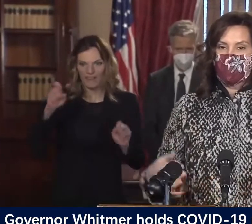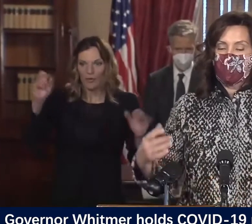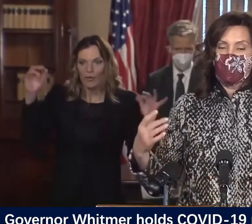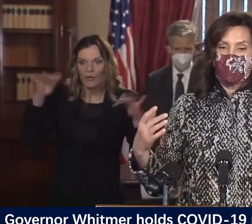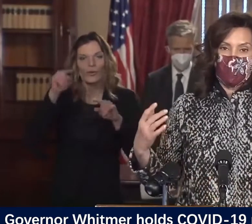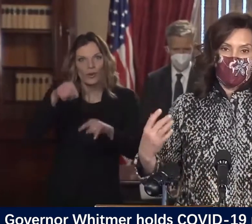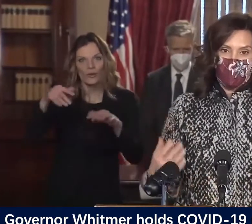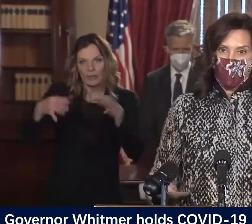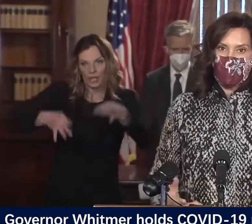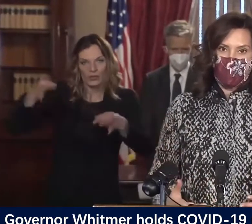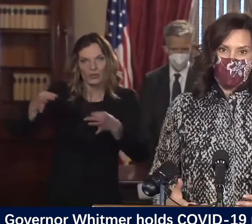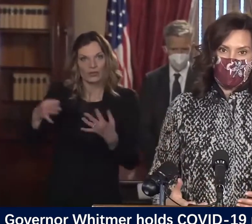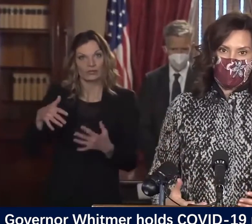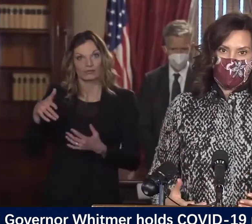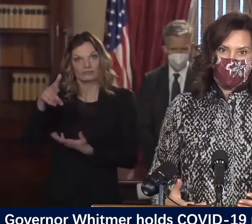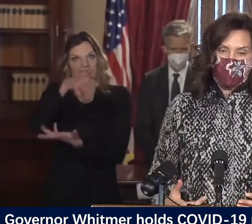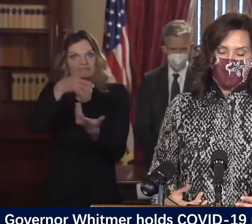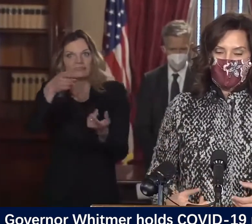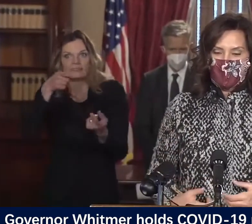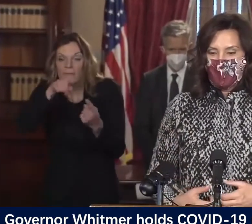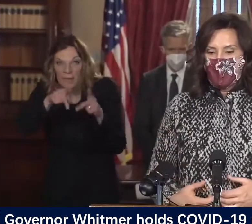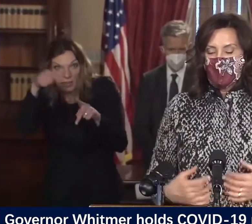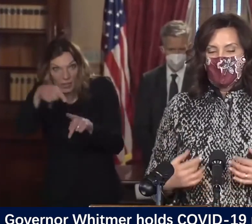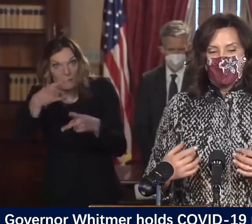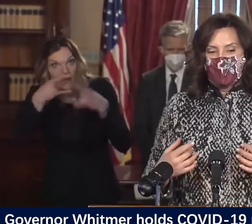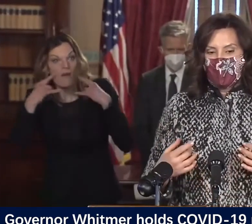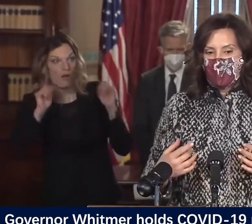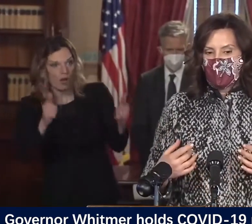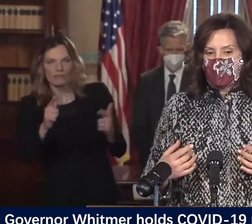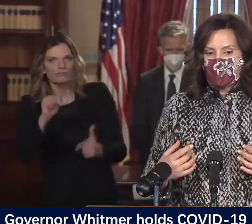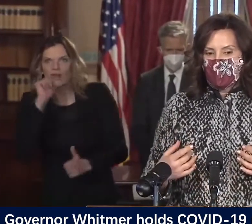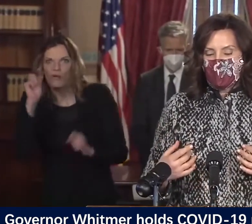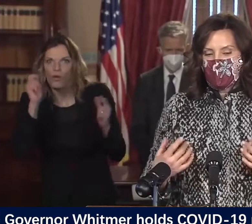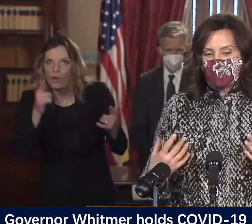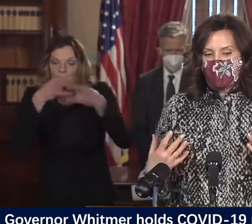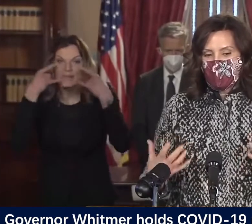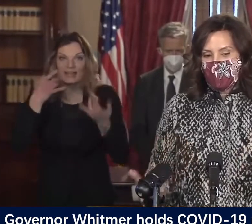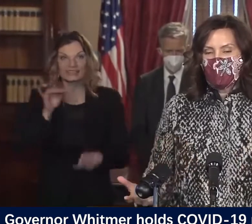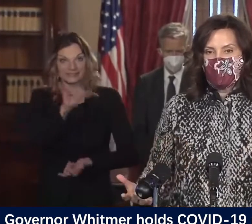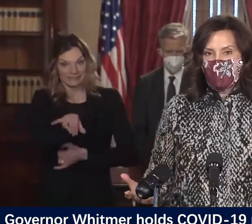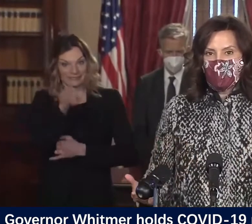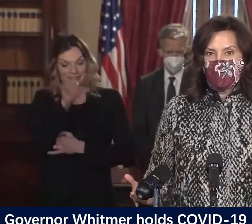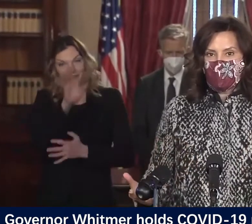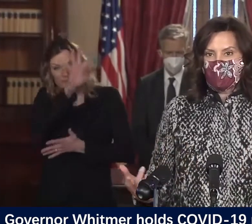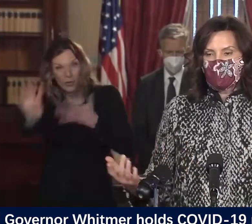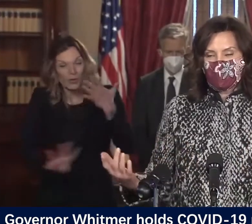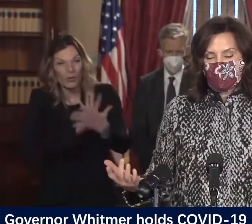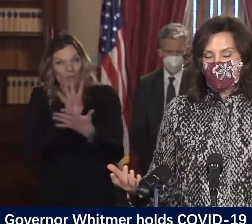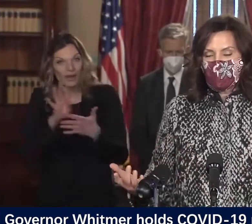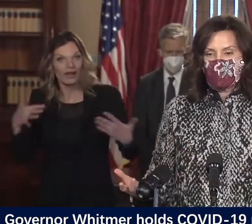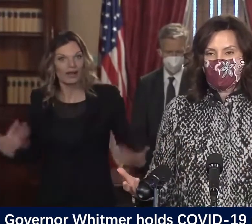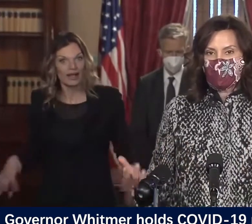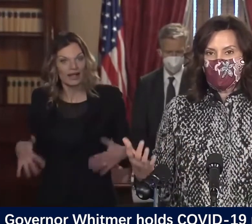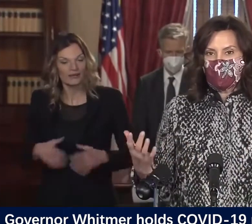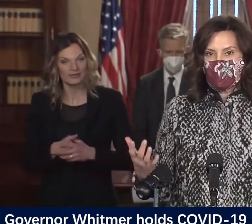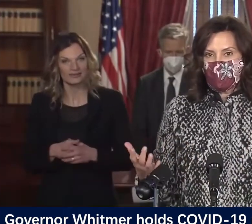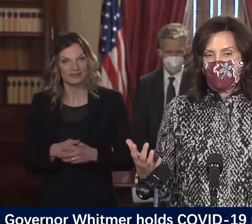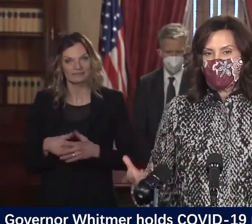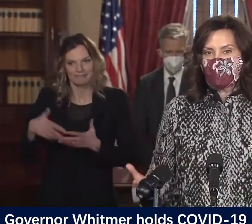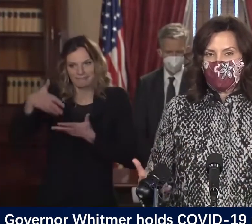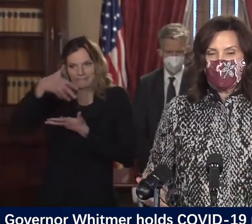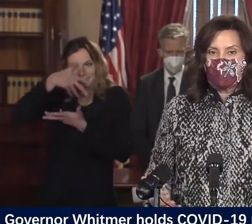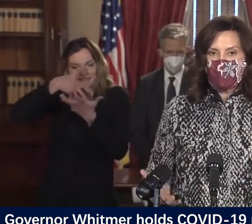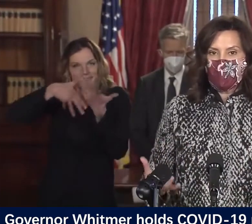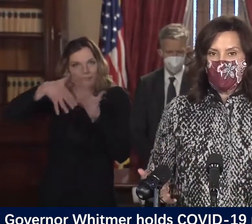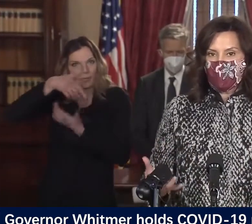They were there for over 4 hours, and enclosed.